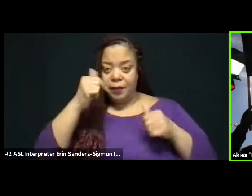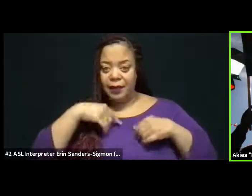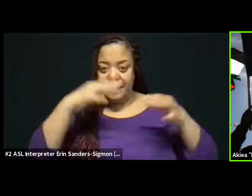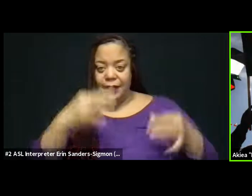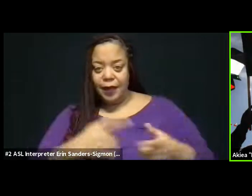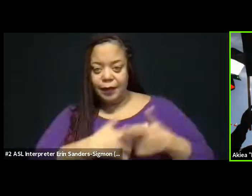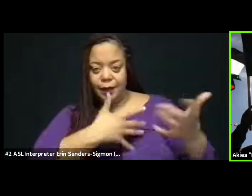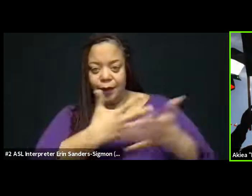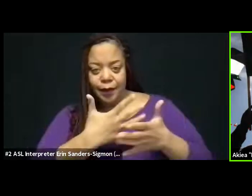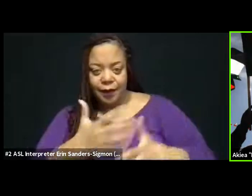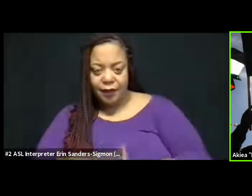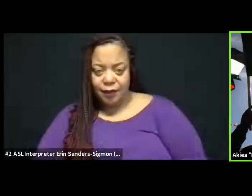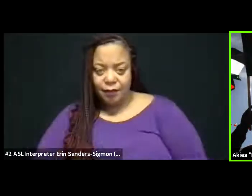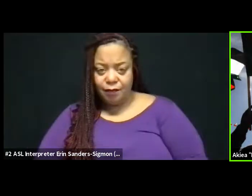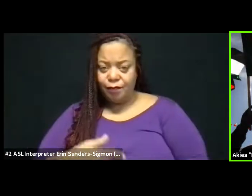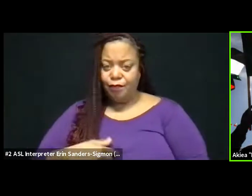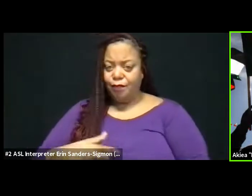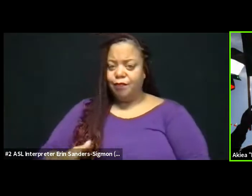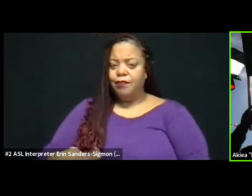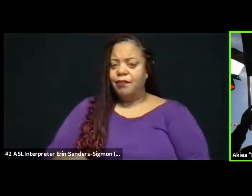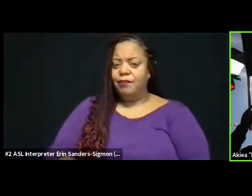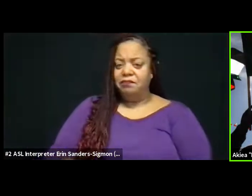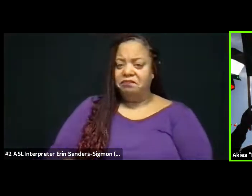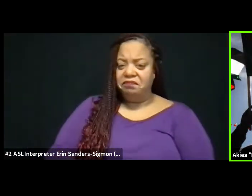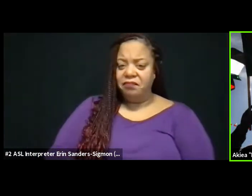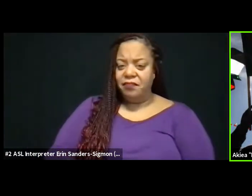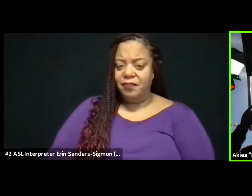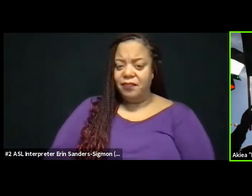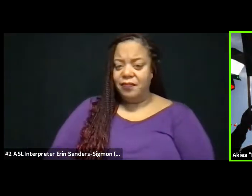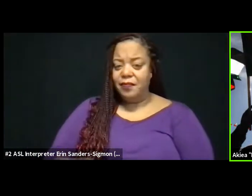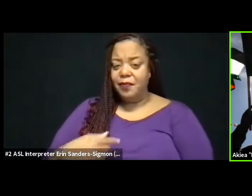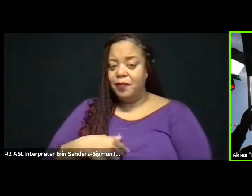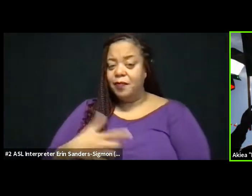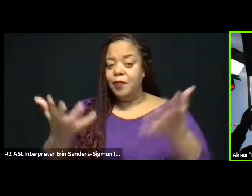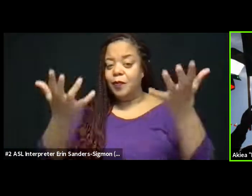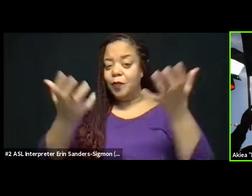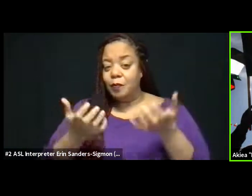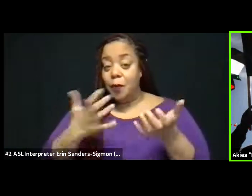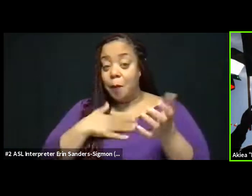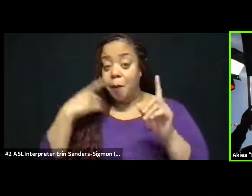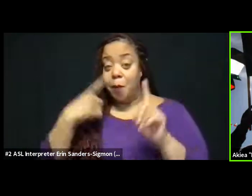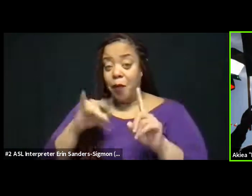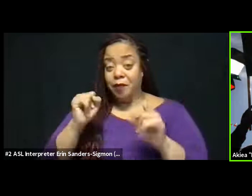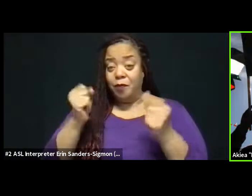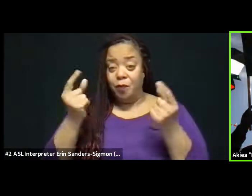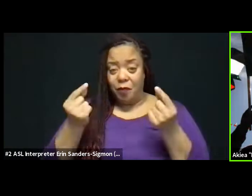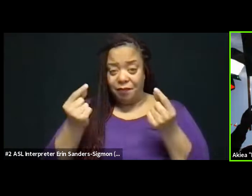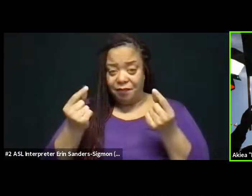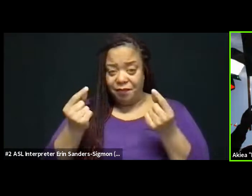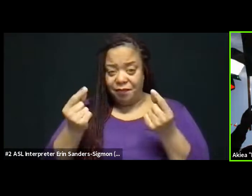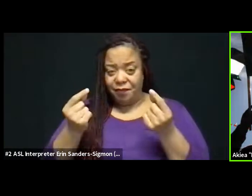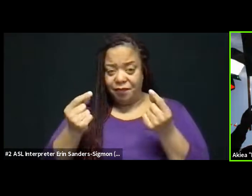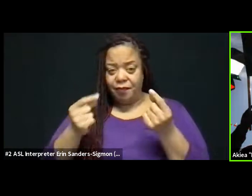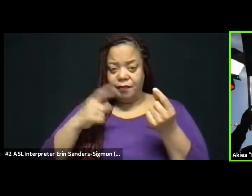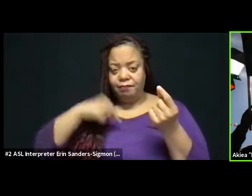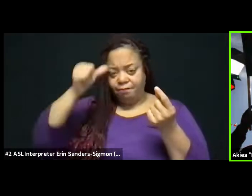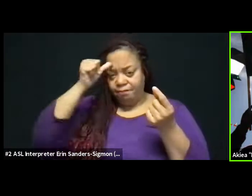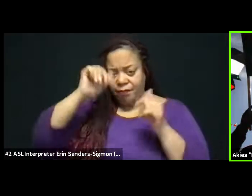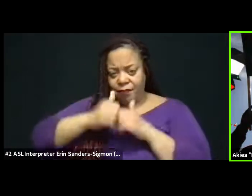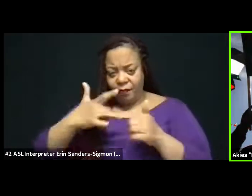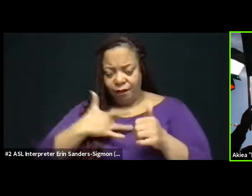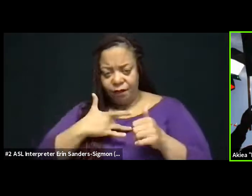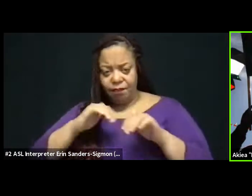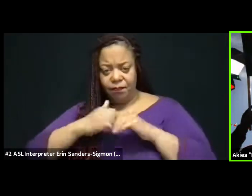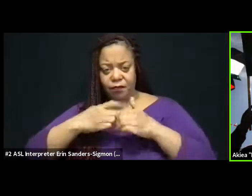really thinking about how we're reacting in our everyday to people that we should really be in community with and comradeship